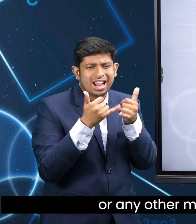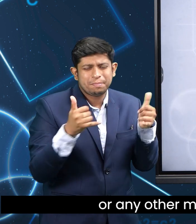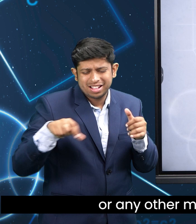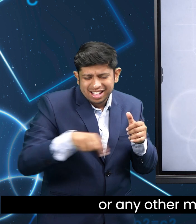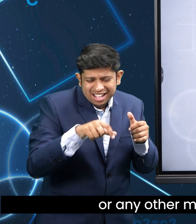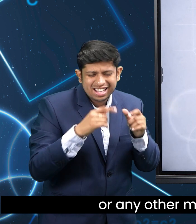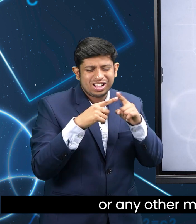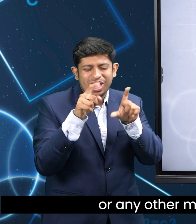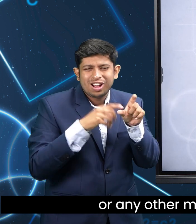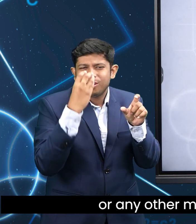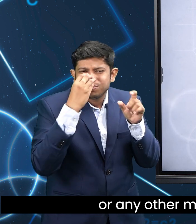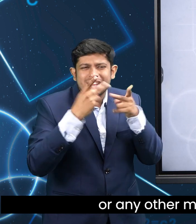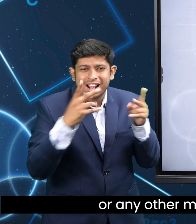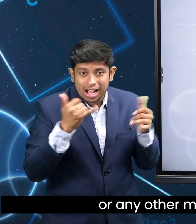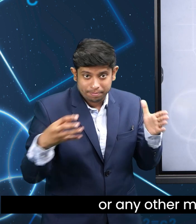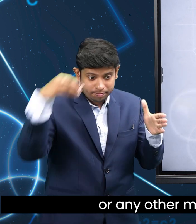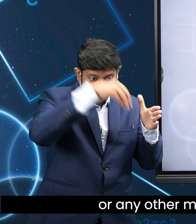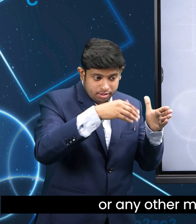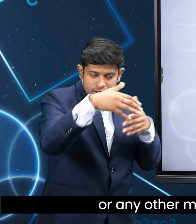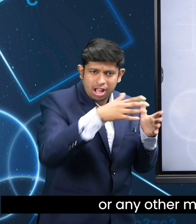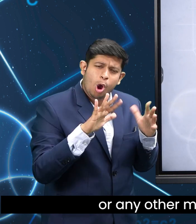material can fit within the cuboidal wall.